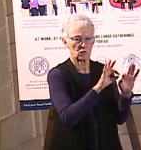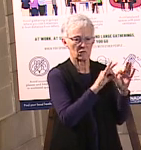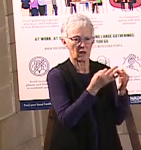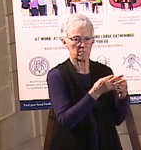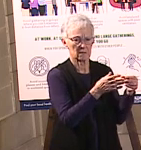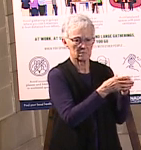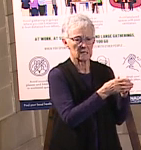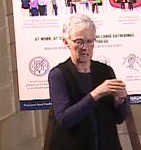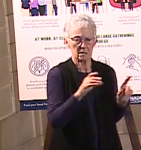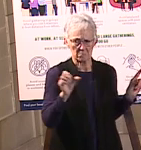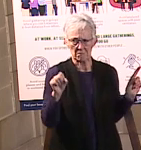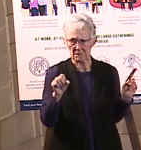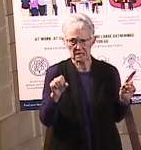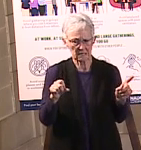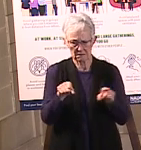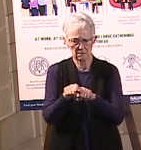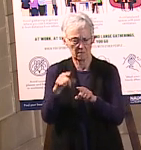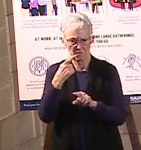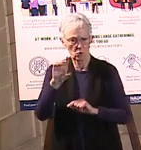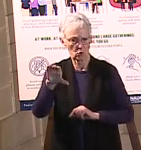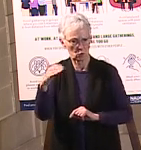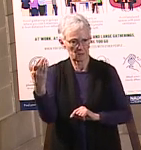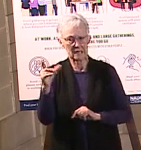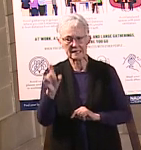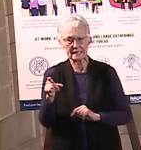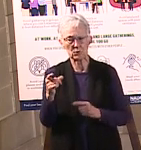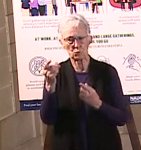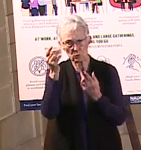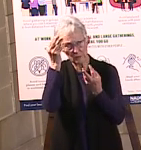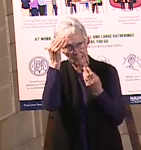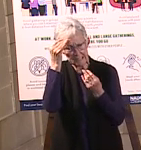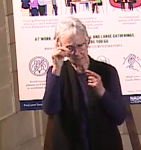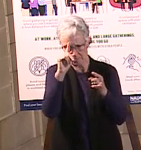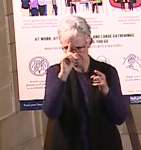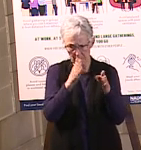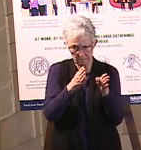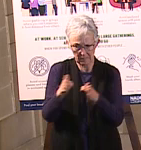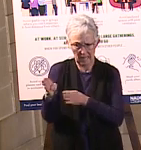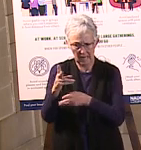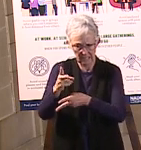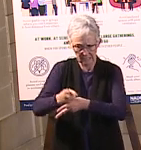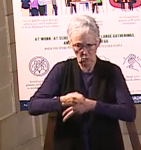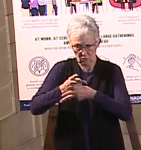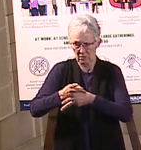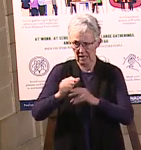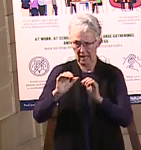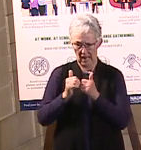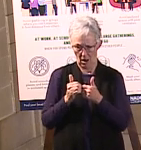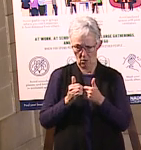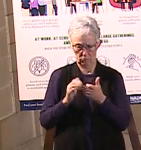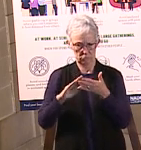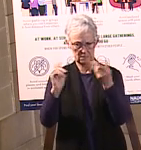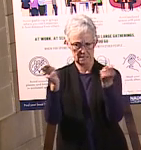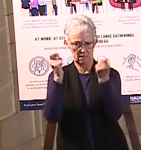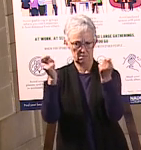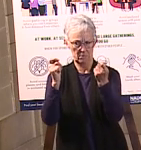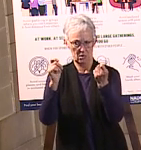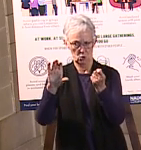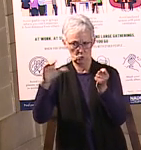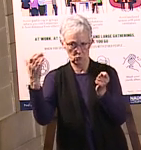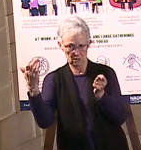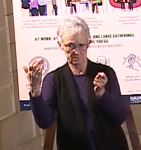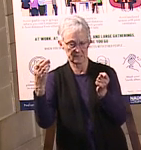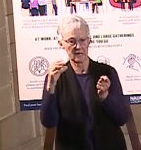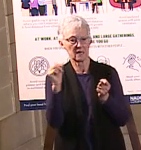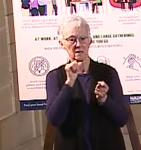structure Christmases. Again, we know that this virus spreads from one person to another. So the bigger group that you have, the more